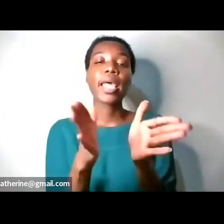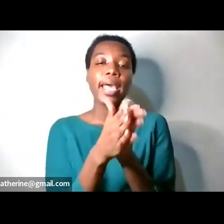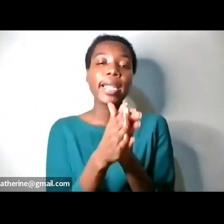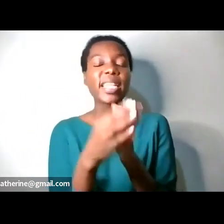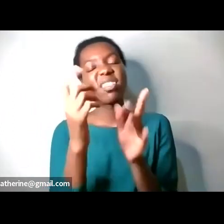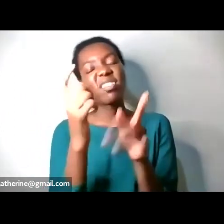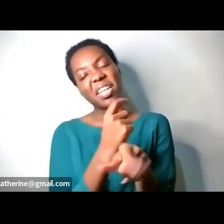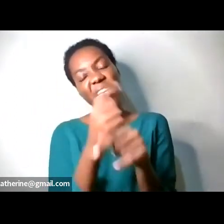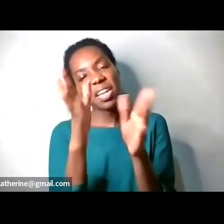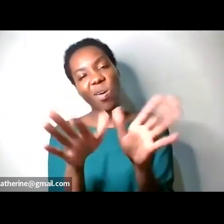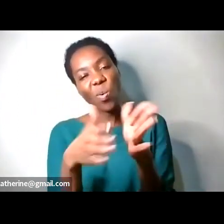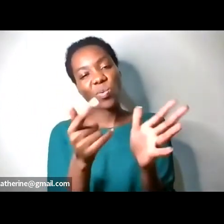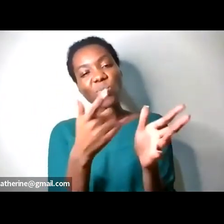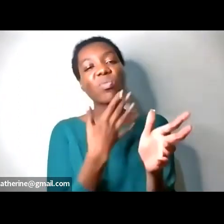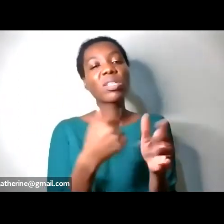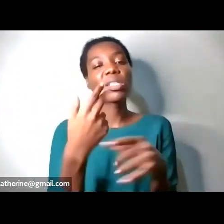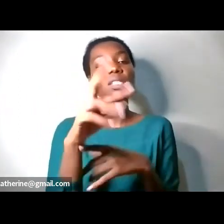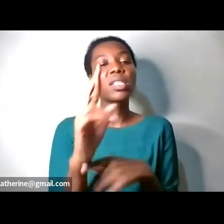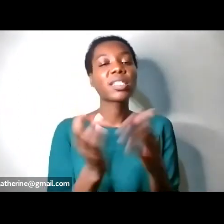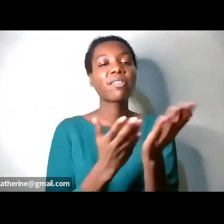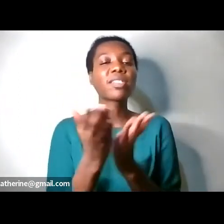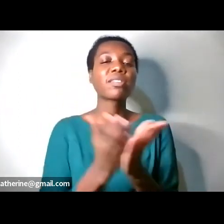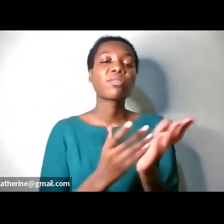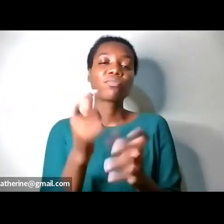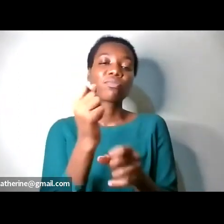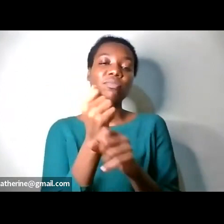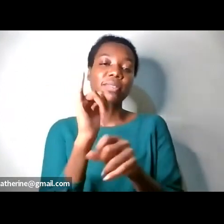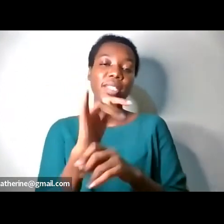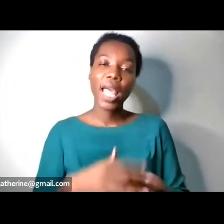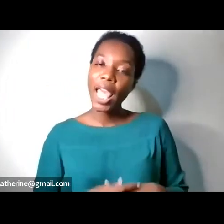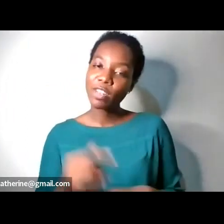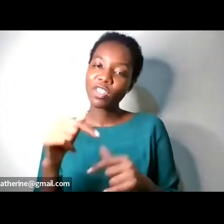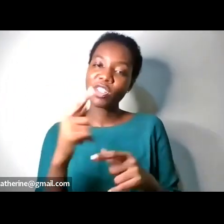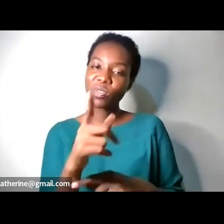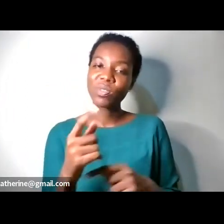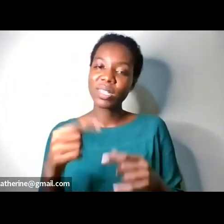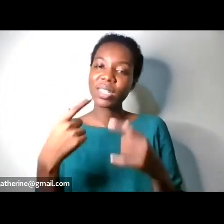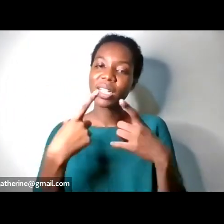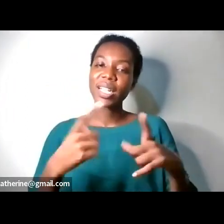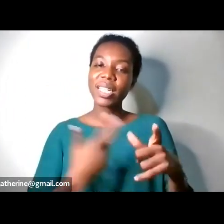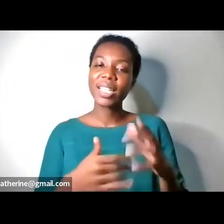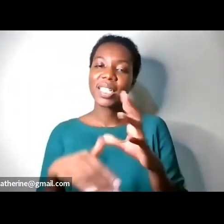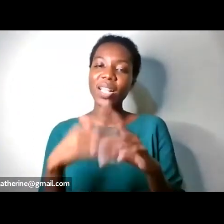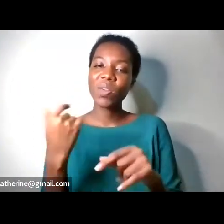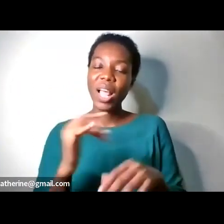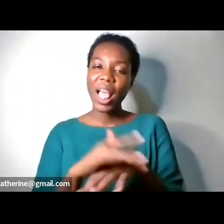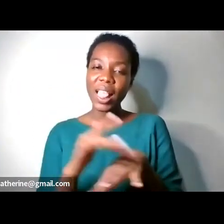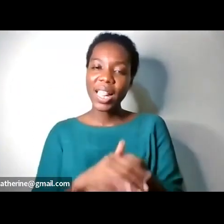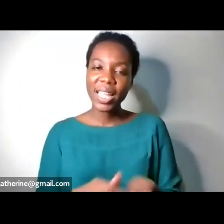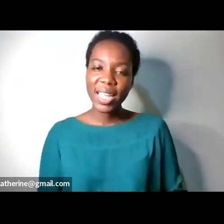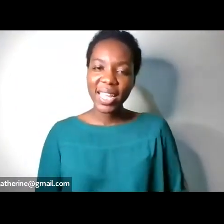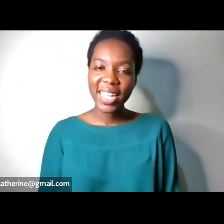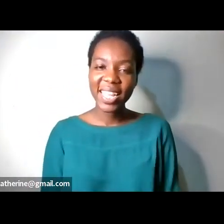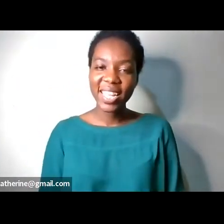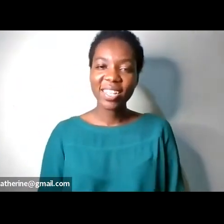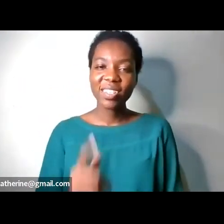HR services, then do that. Today you are dismissing us early. Yes, Brian, unfortunately, you're used to telling